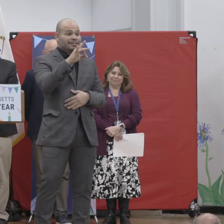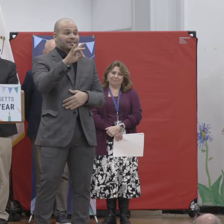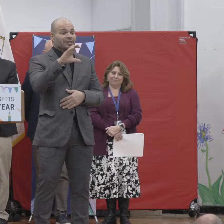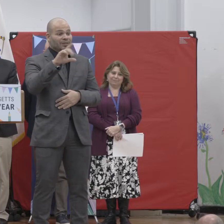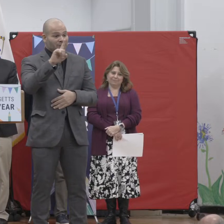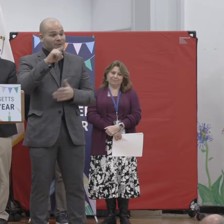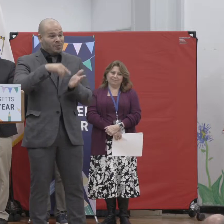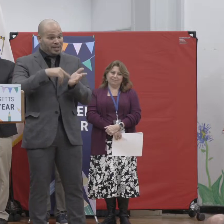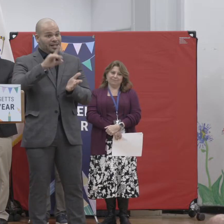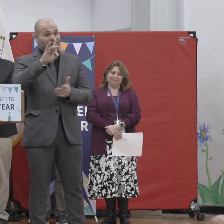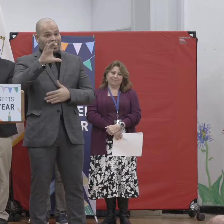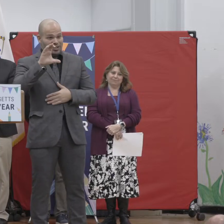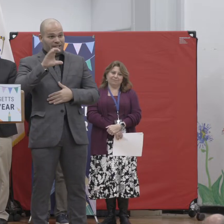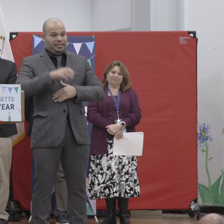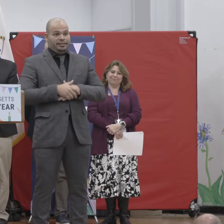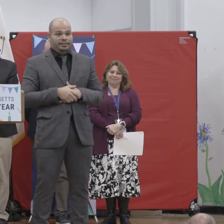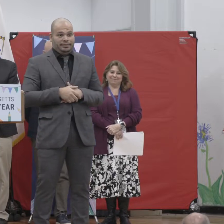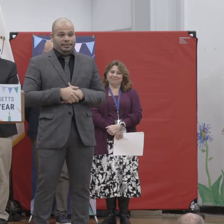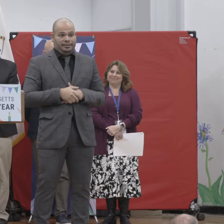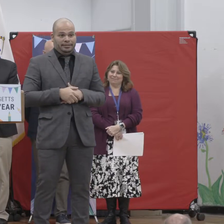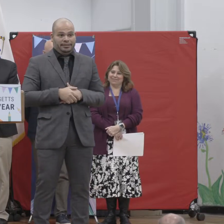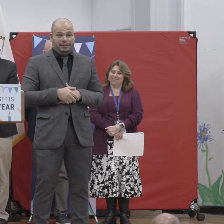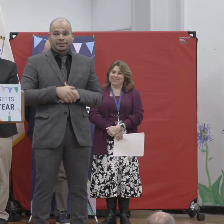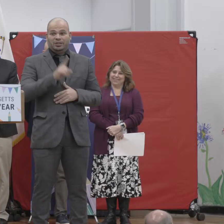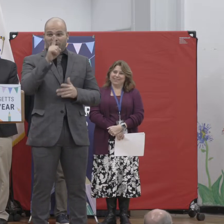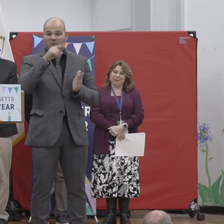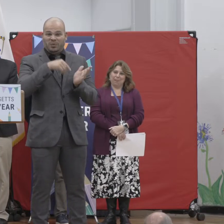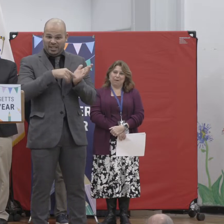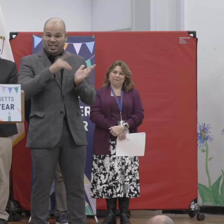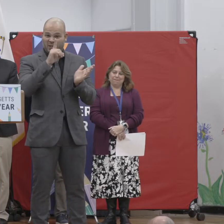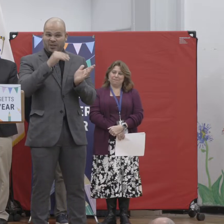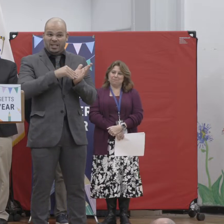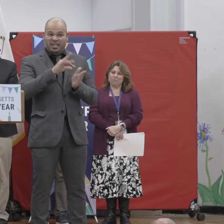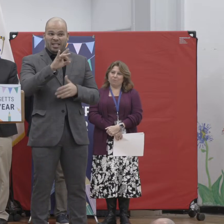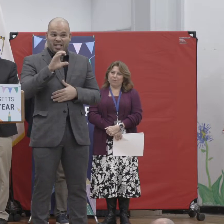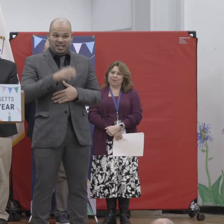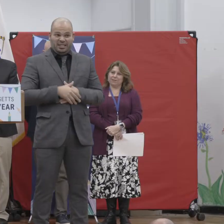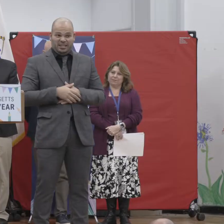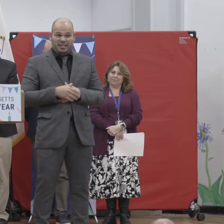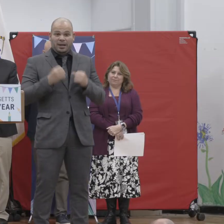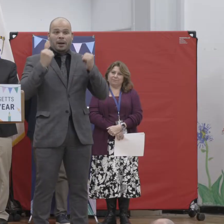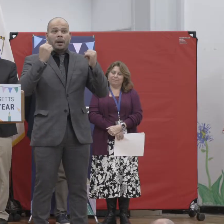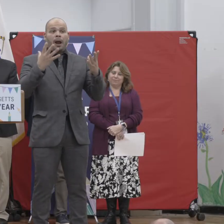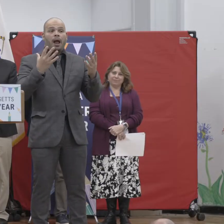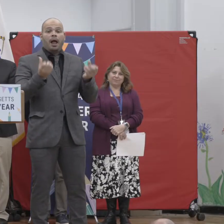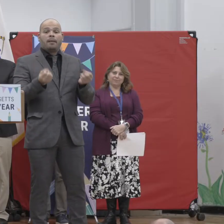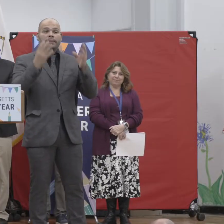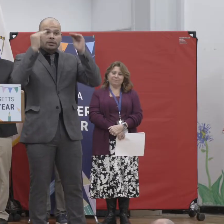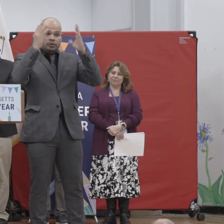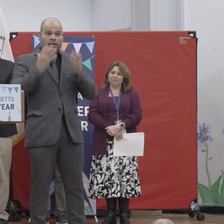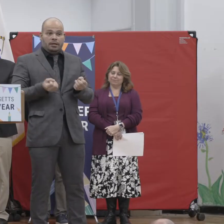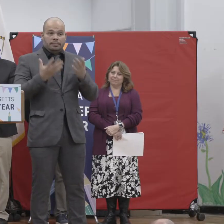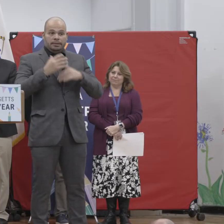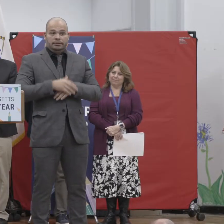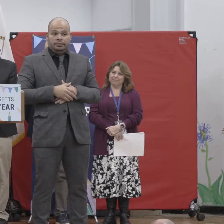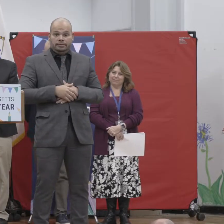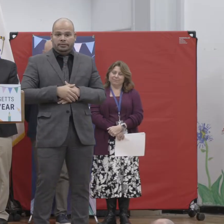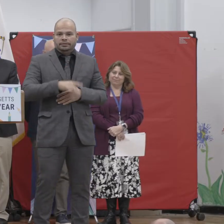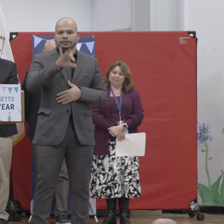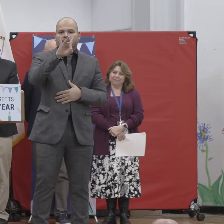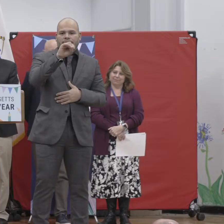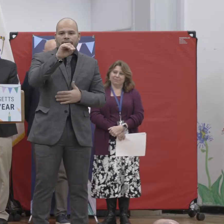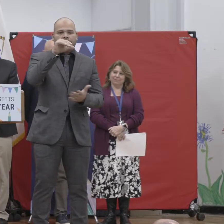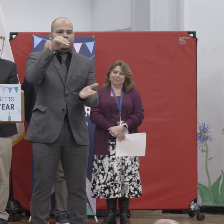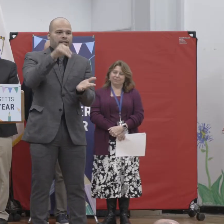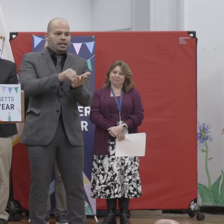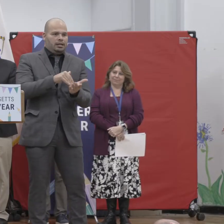in Massachusetts. And there are about 80,000 teachers. 80,000, that's a lot.